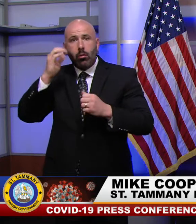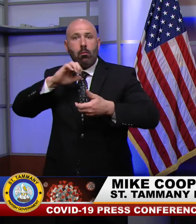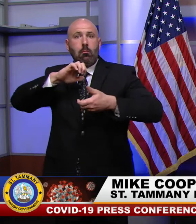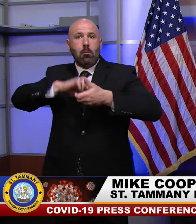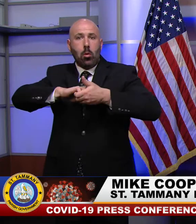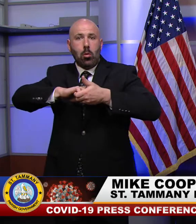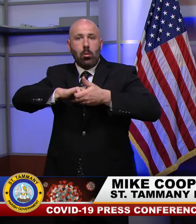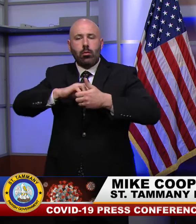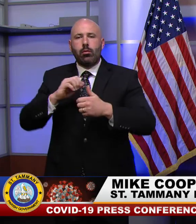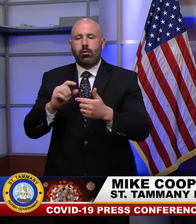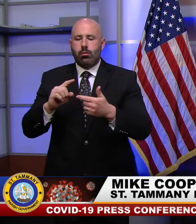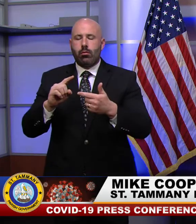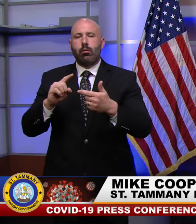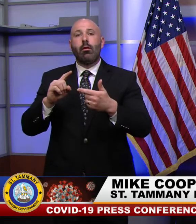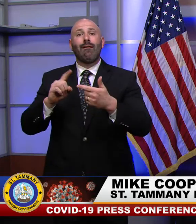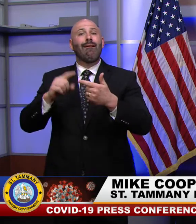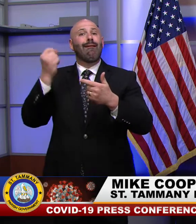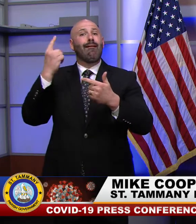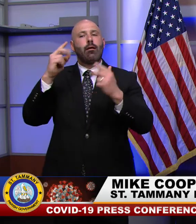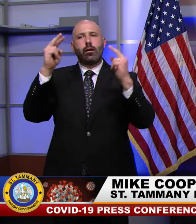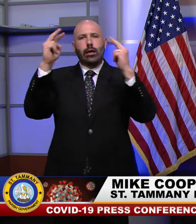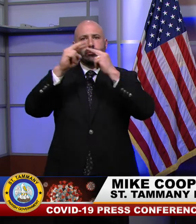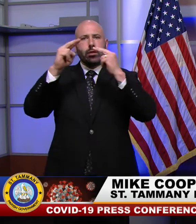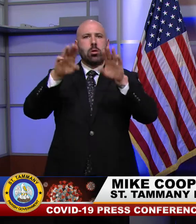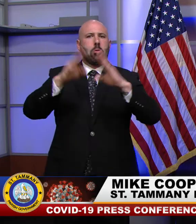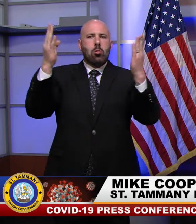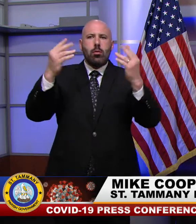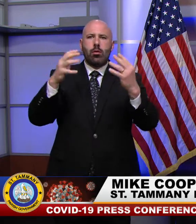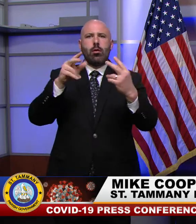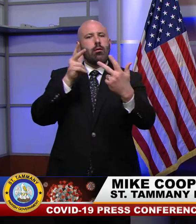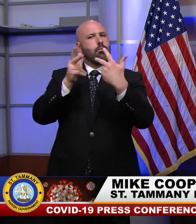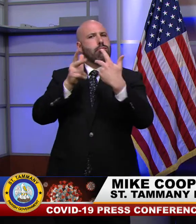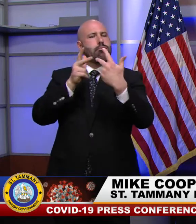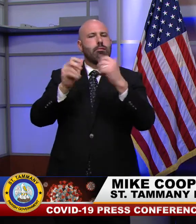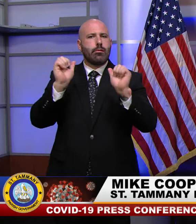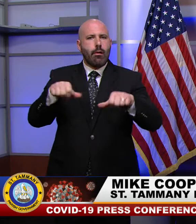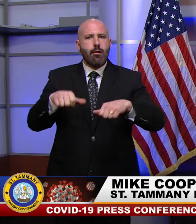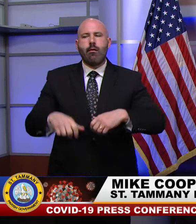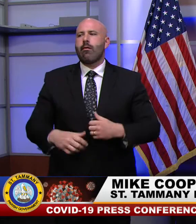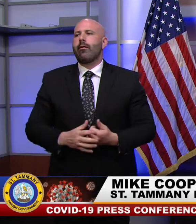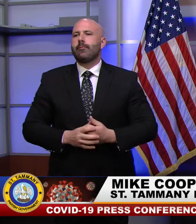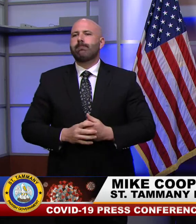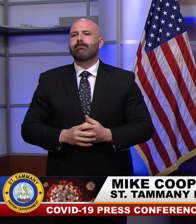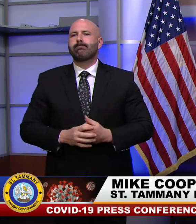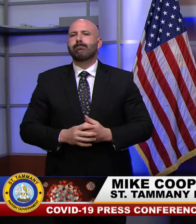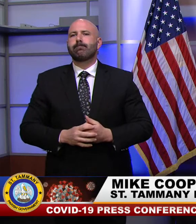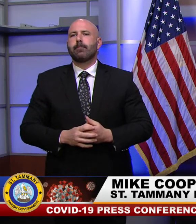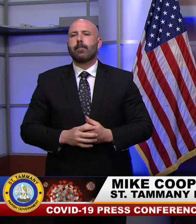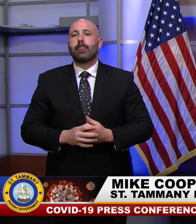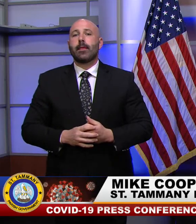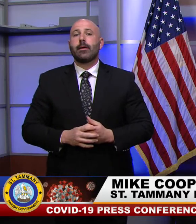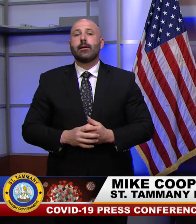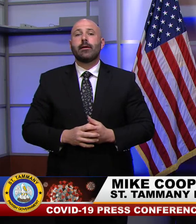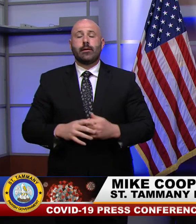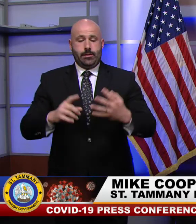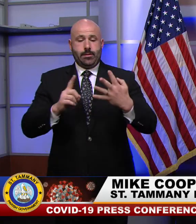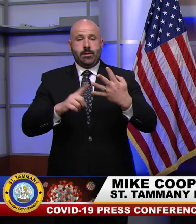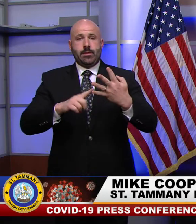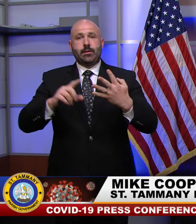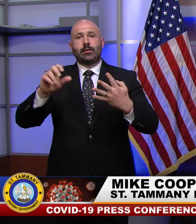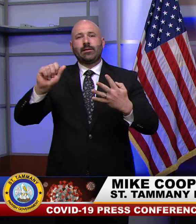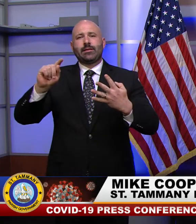The interstates are open. I have a statement from St. Tammany Parish Sheriff Randy